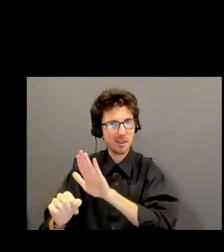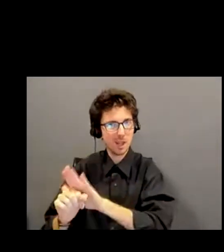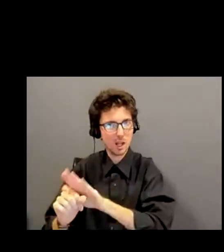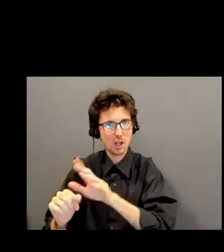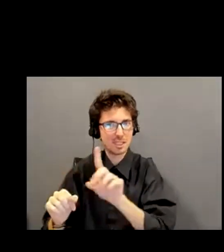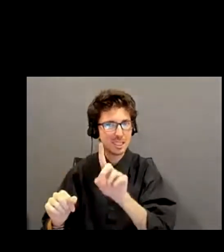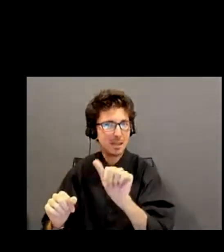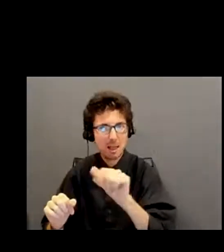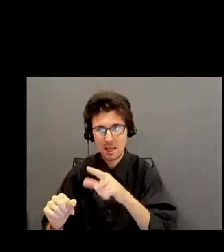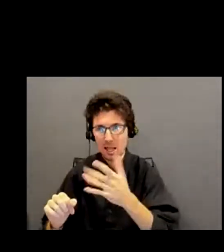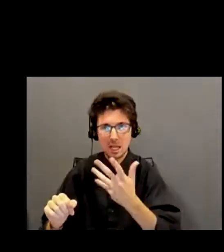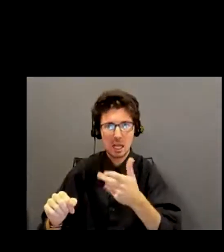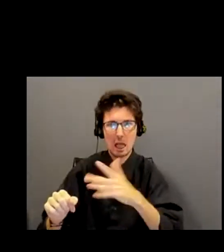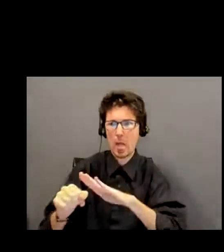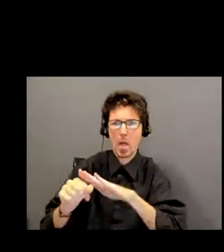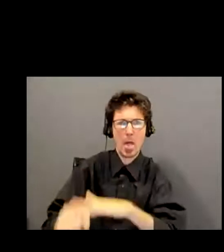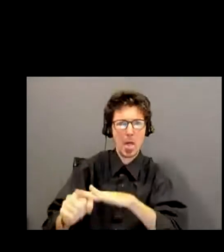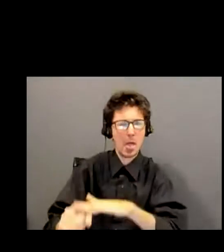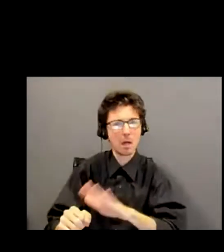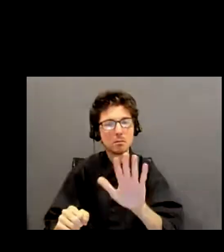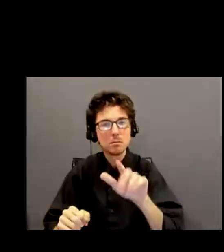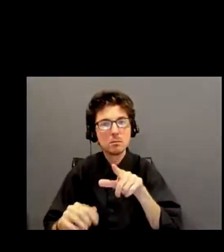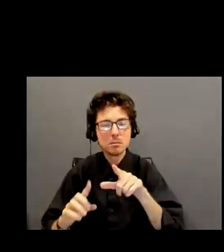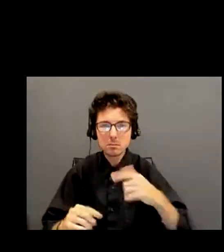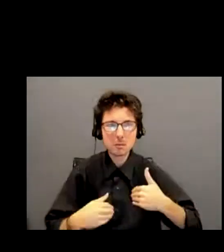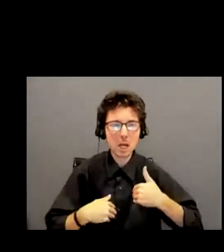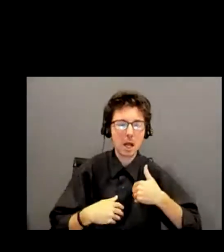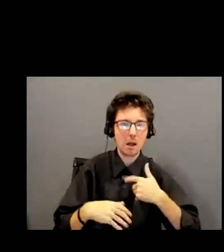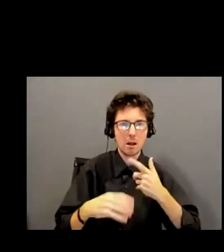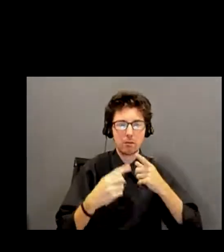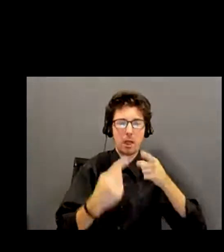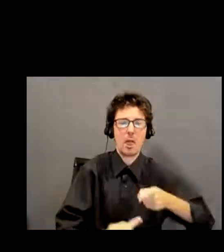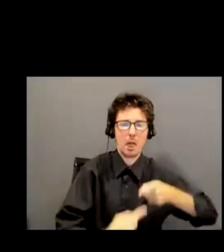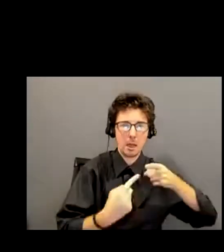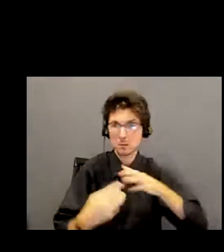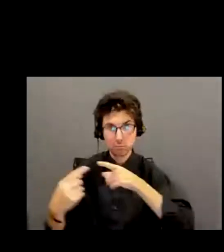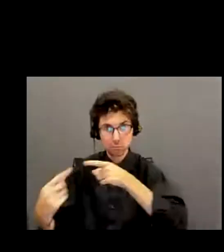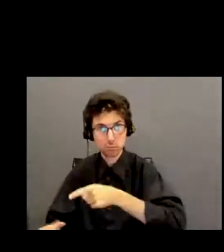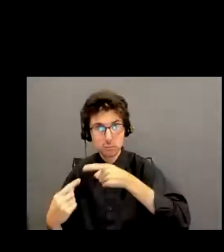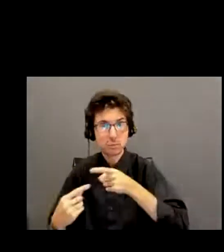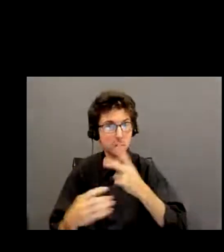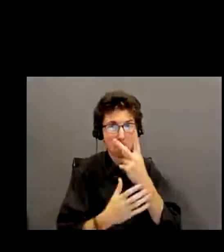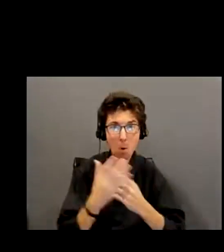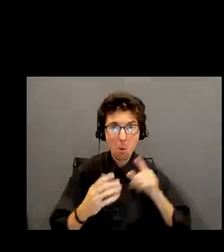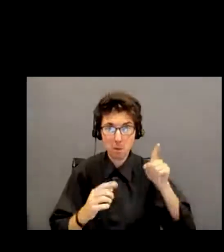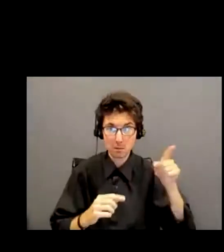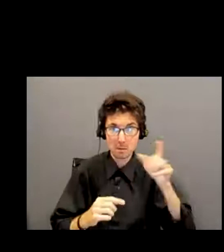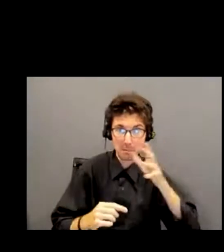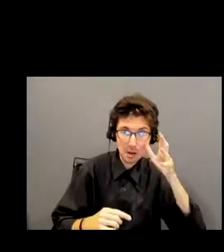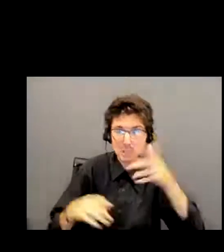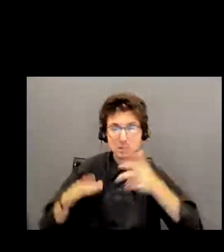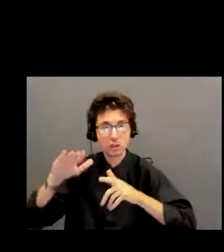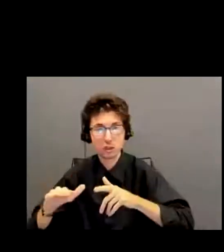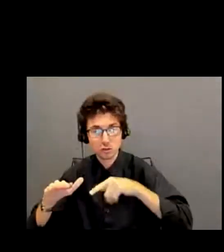intensities than the child himself. Still, many parents prefer the children to study in special schools where they